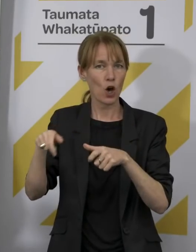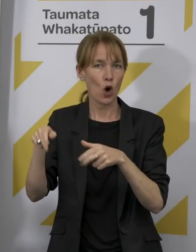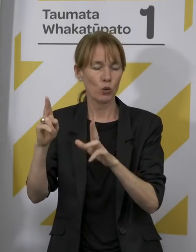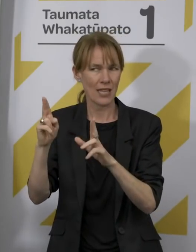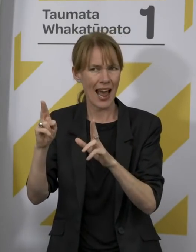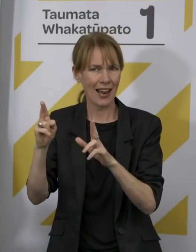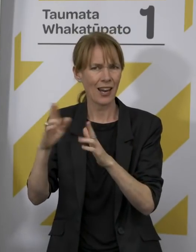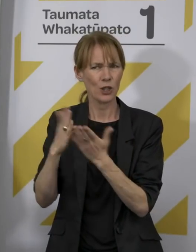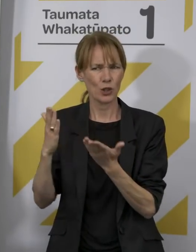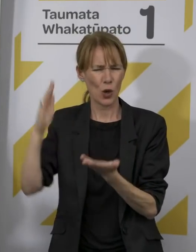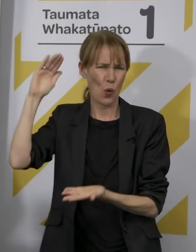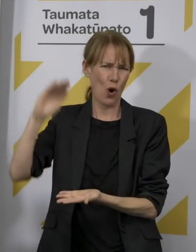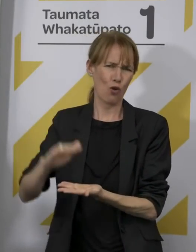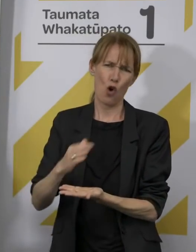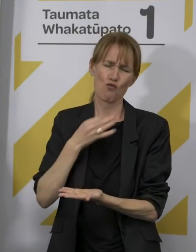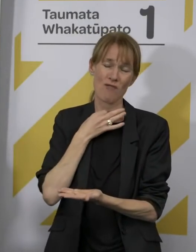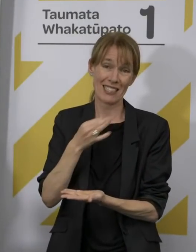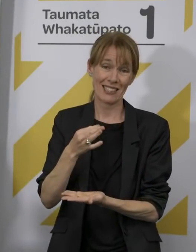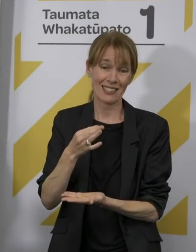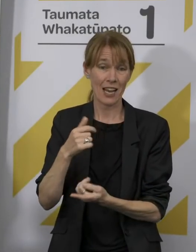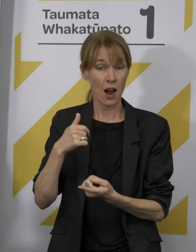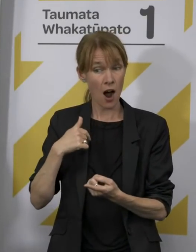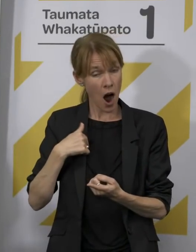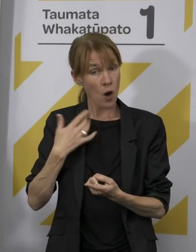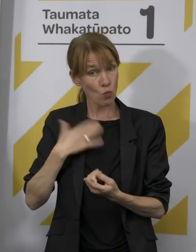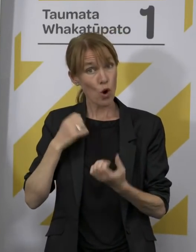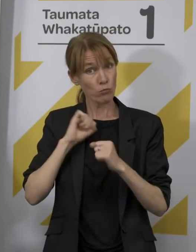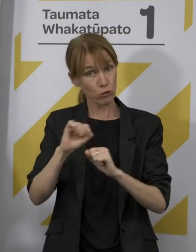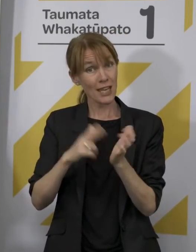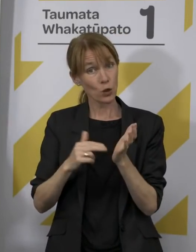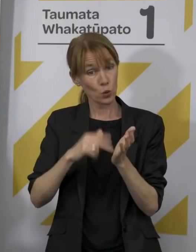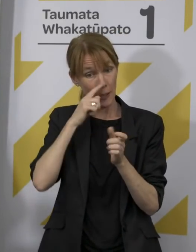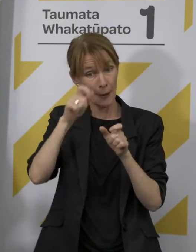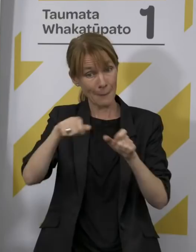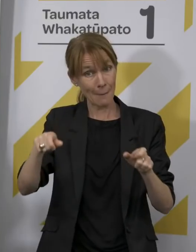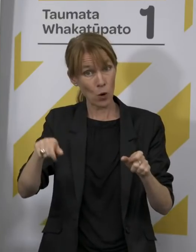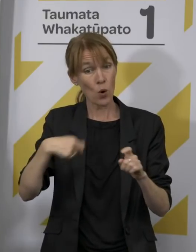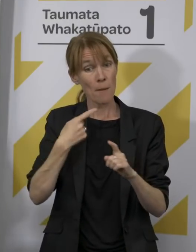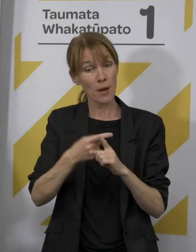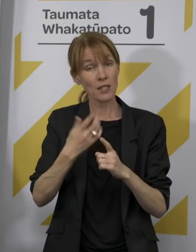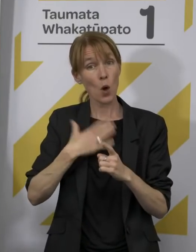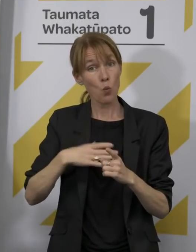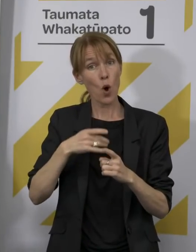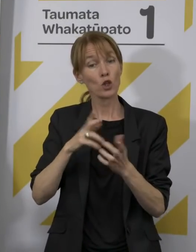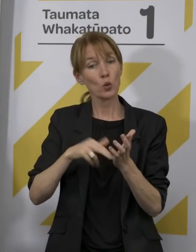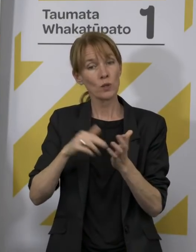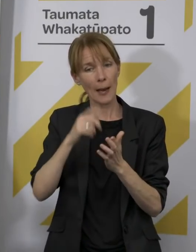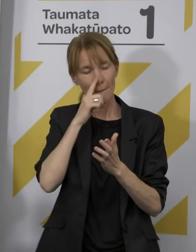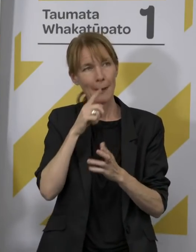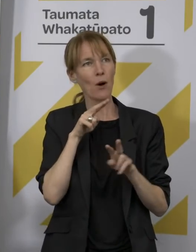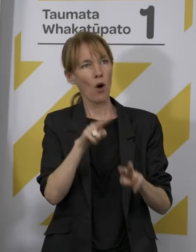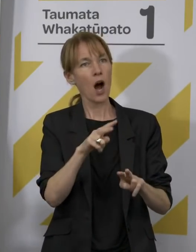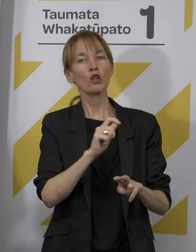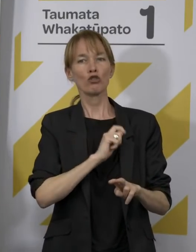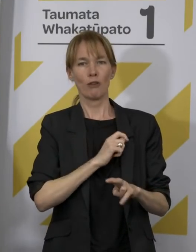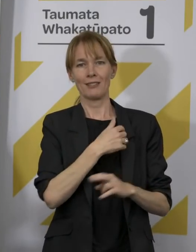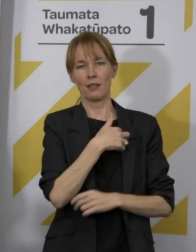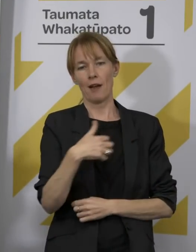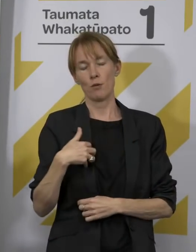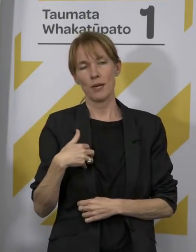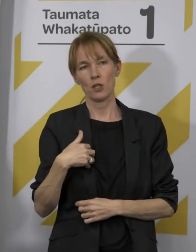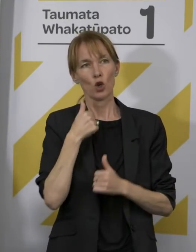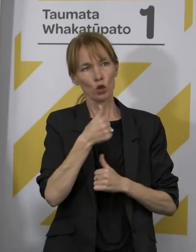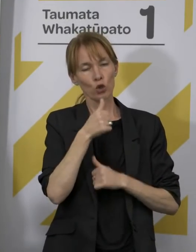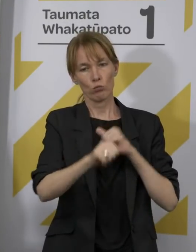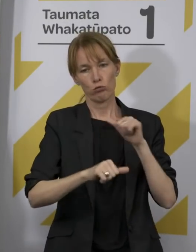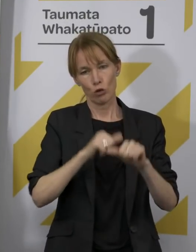as keen as anybody to ensure that New Zealanders are kept safe and that they feel safe, and part of that will be ensuring that we